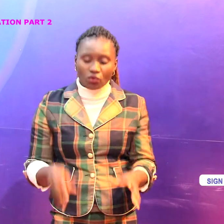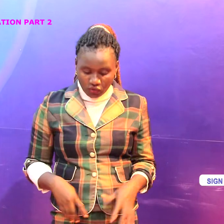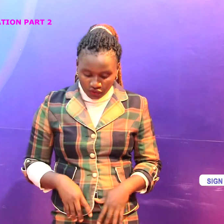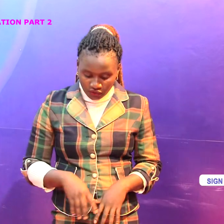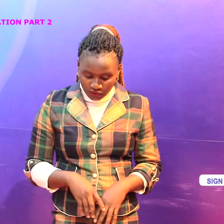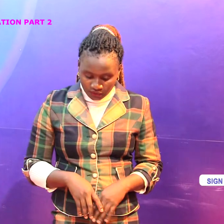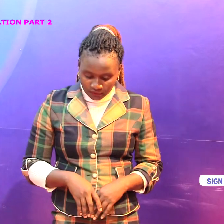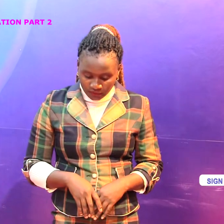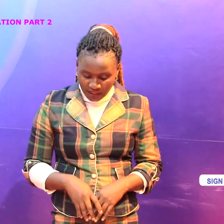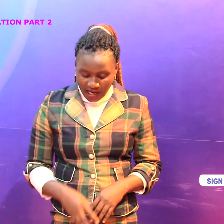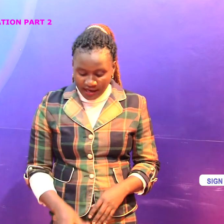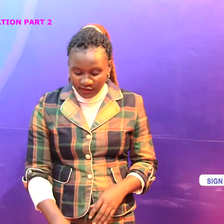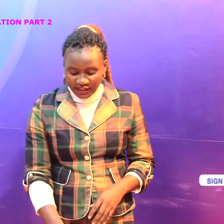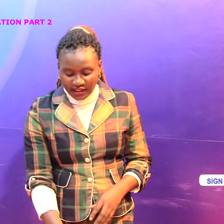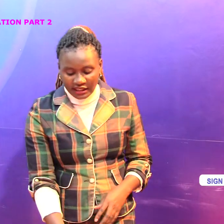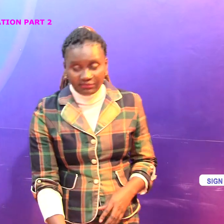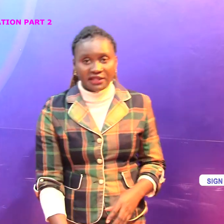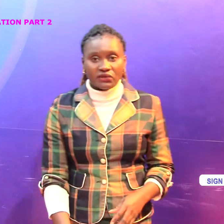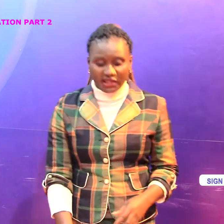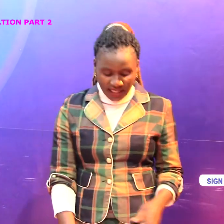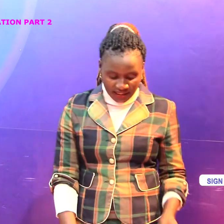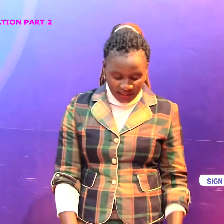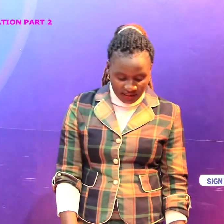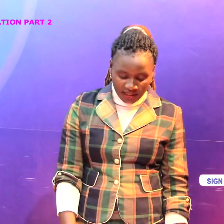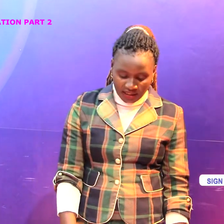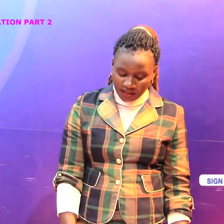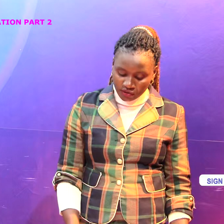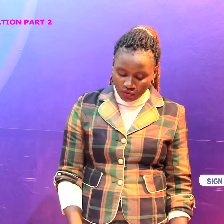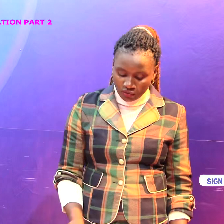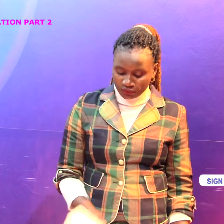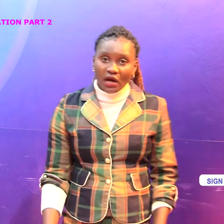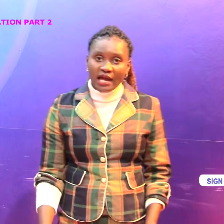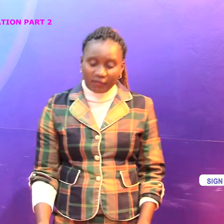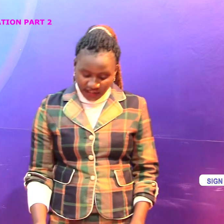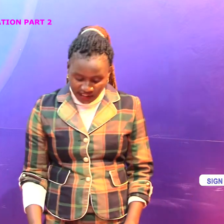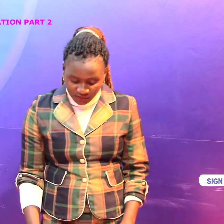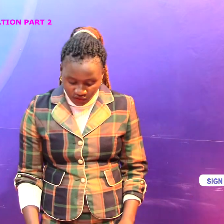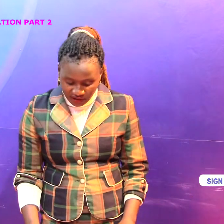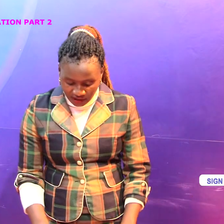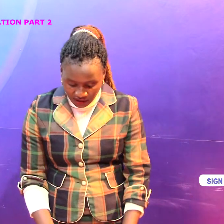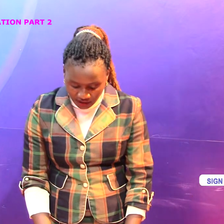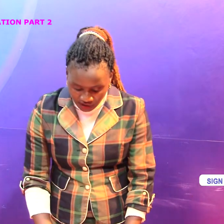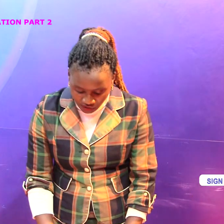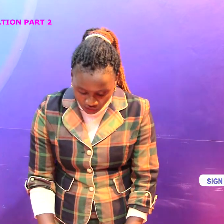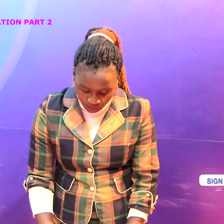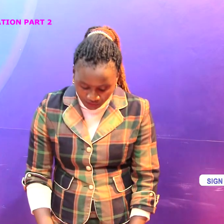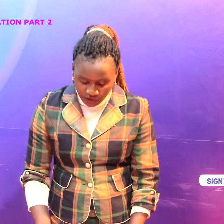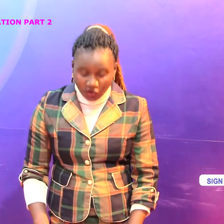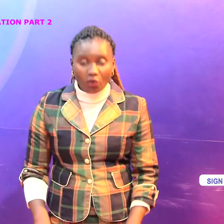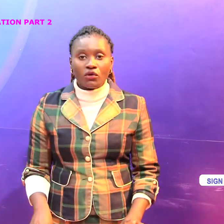Kisumu. I am meeting the administrator in Kisumu. So I am meeting the administrator in Kisumu. So we go